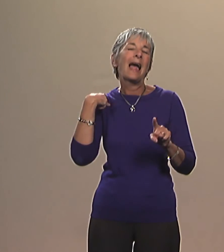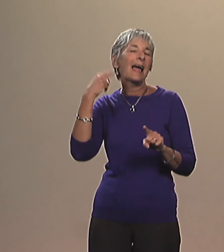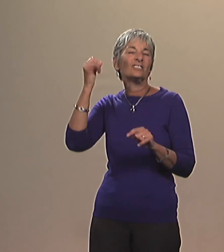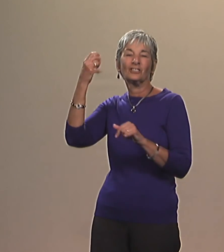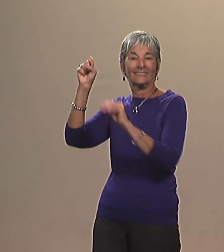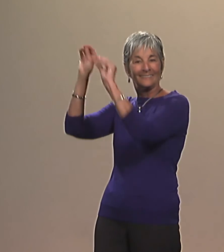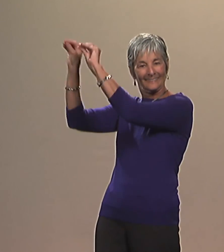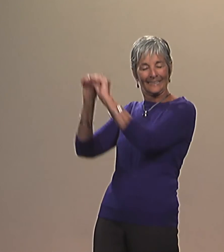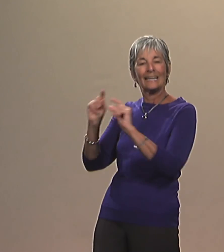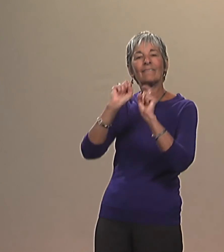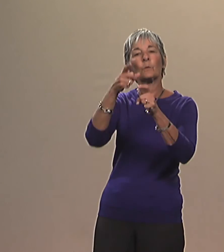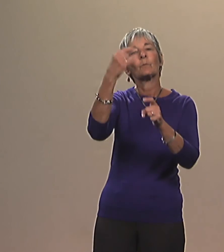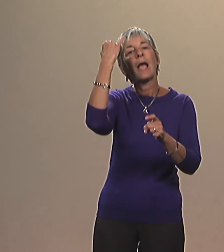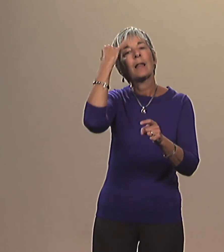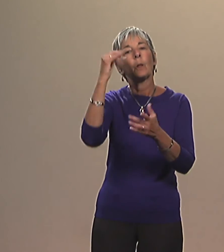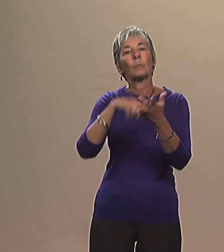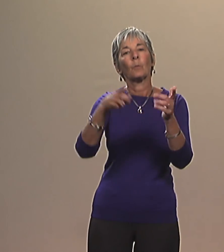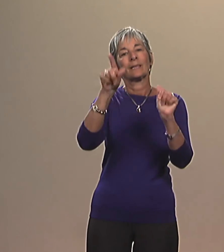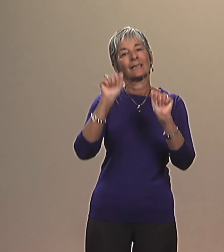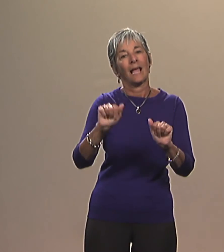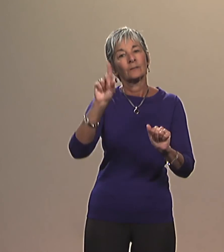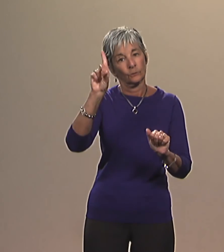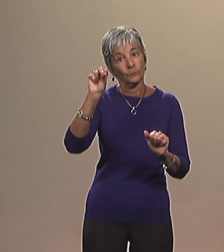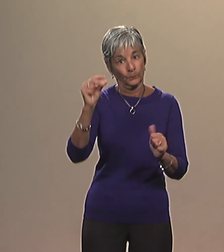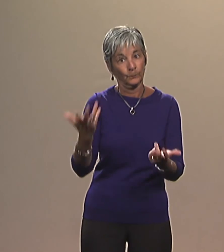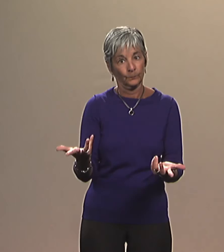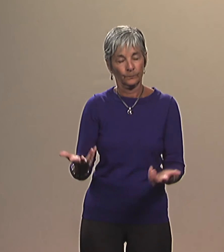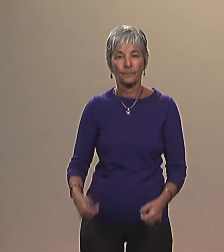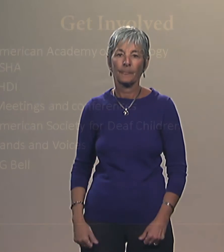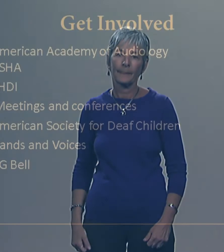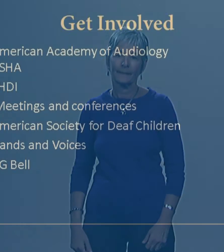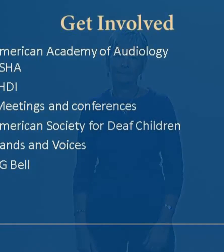I have just listed these here to give you an idea of what you can do.